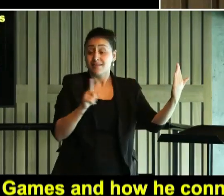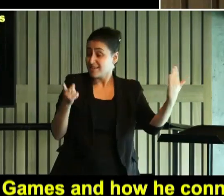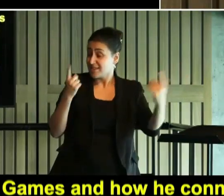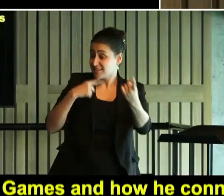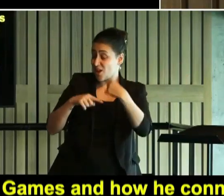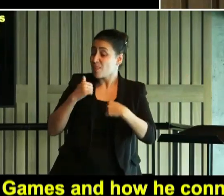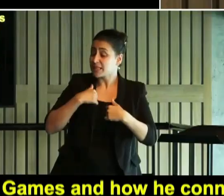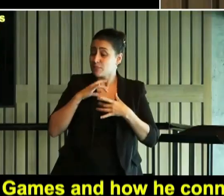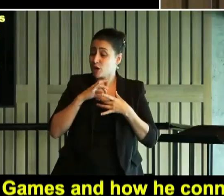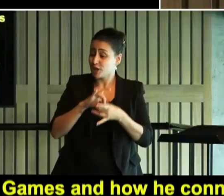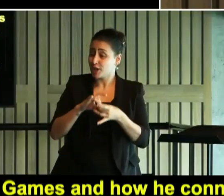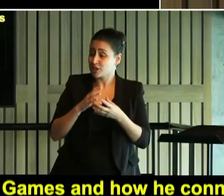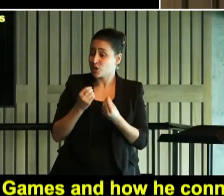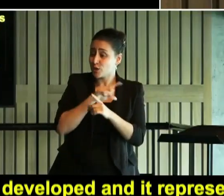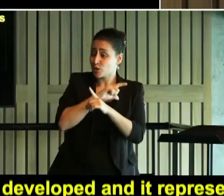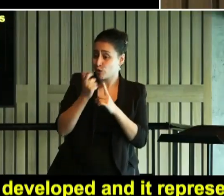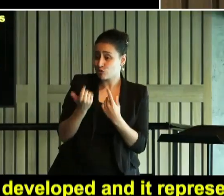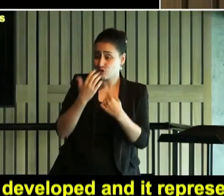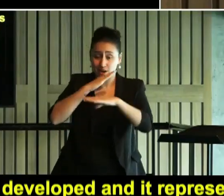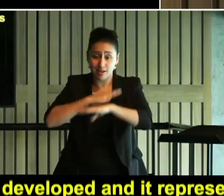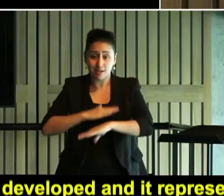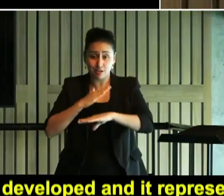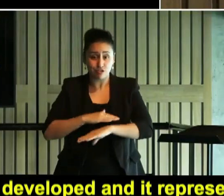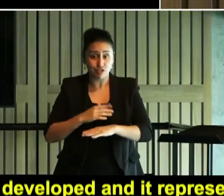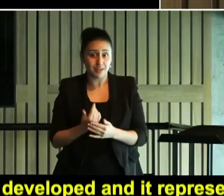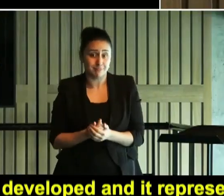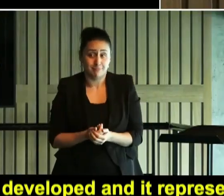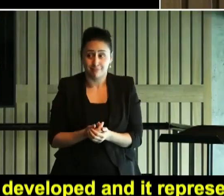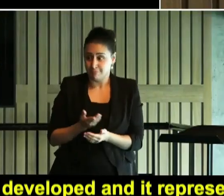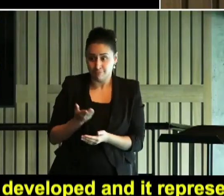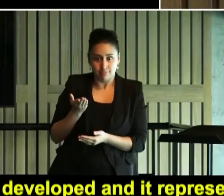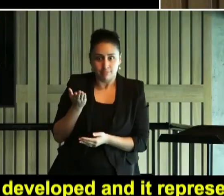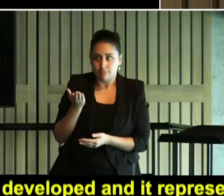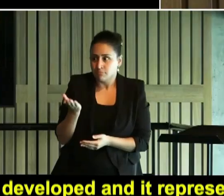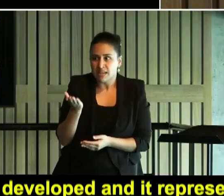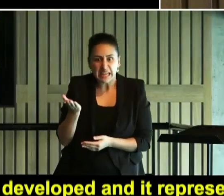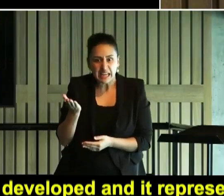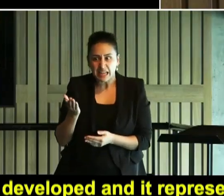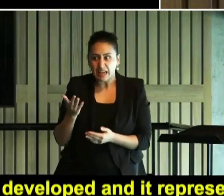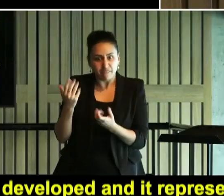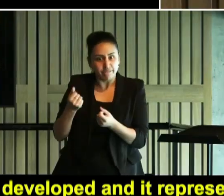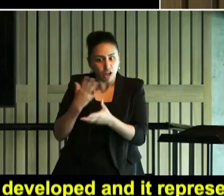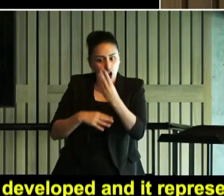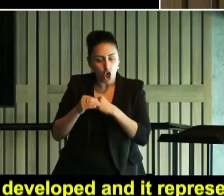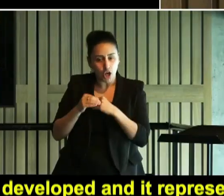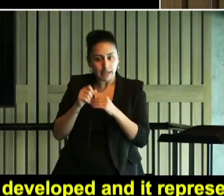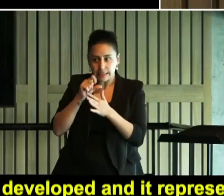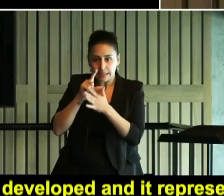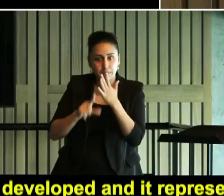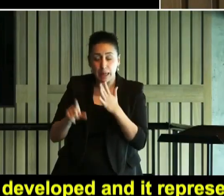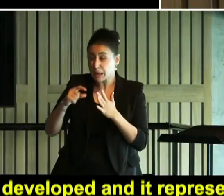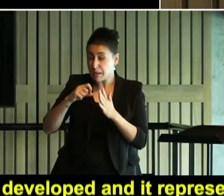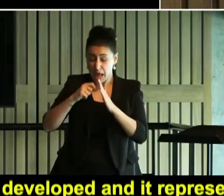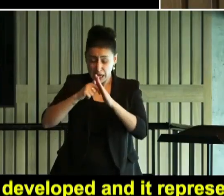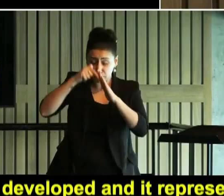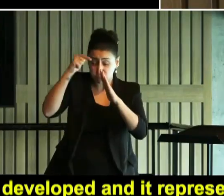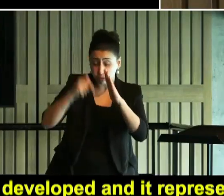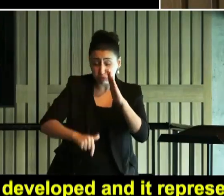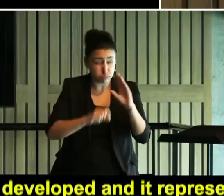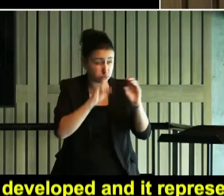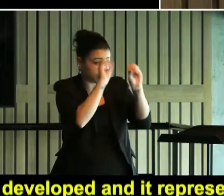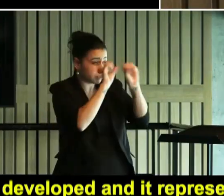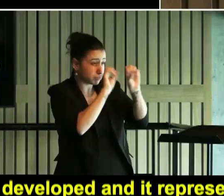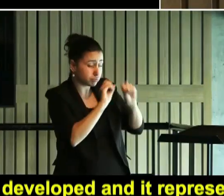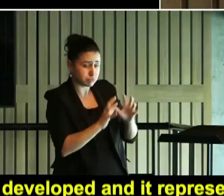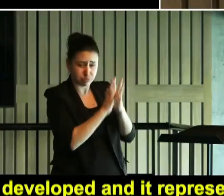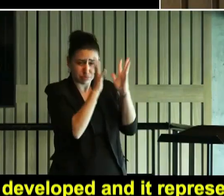and country. But here's a young fellow with a learning disability going down to an atomic level virtually to say his relation to community. So